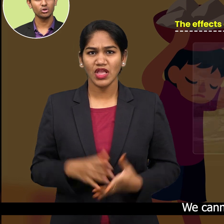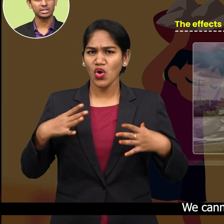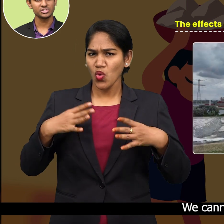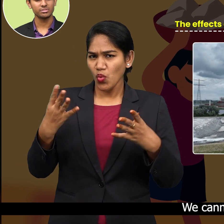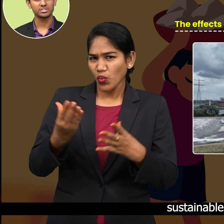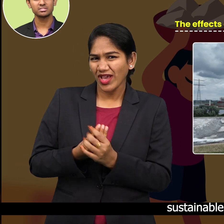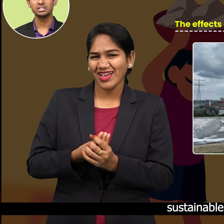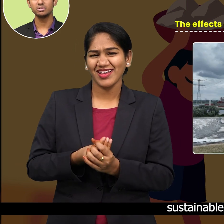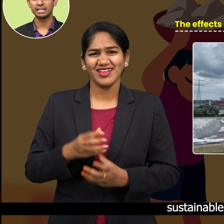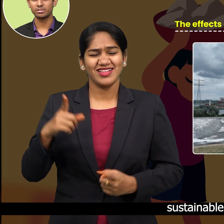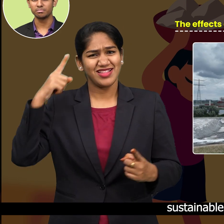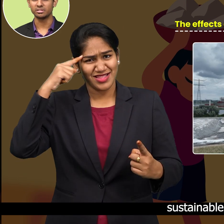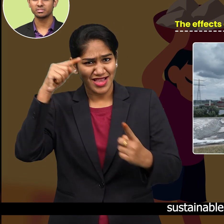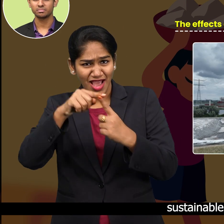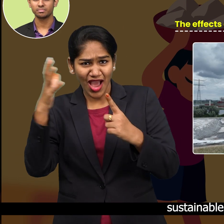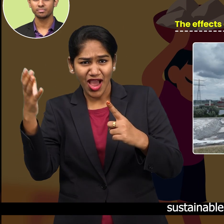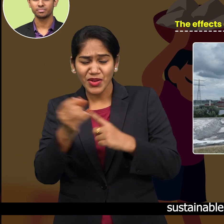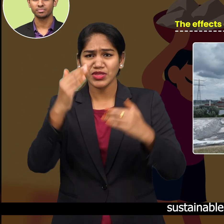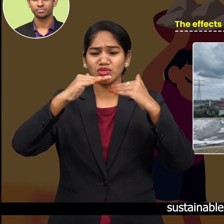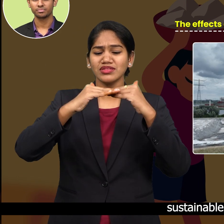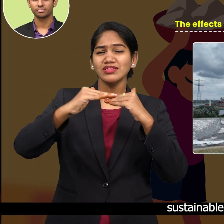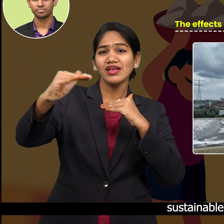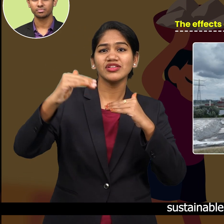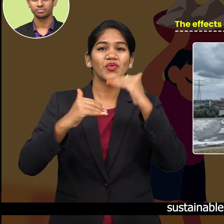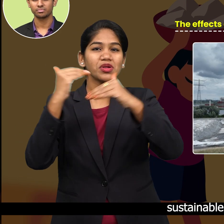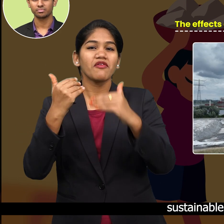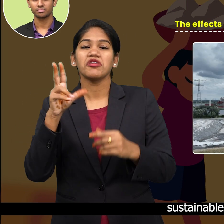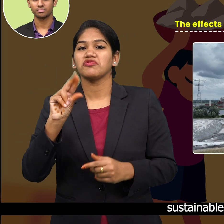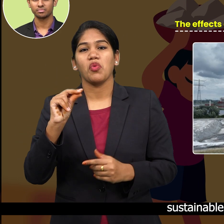We cannot achieve sustainable development